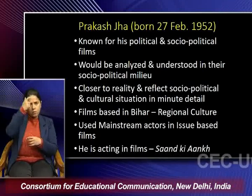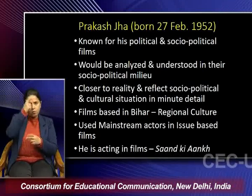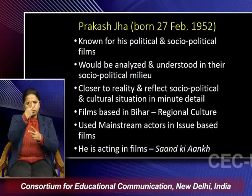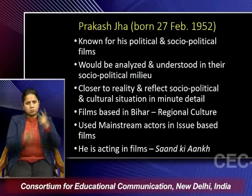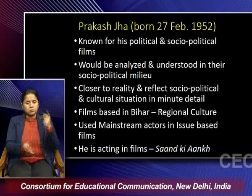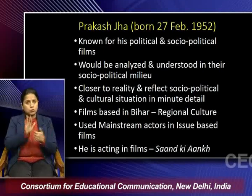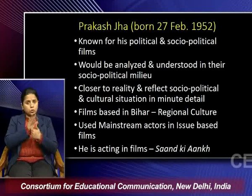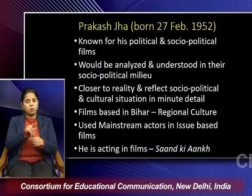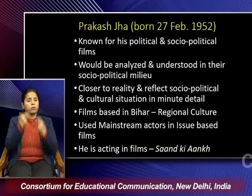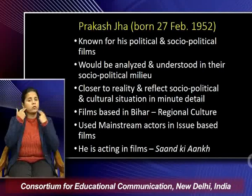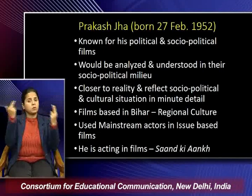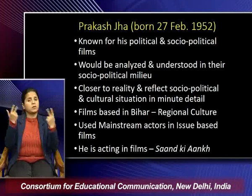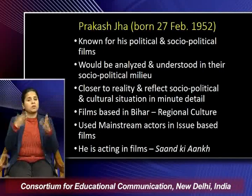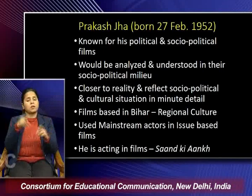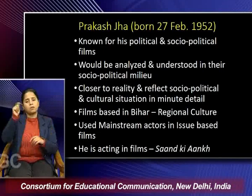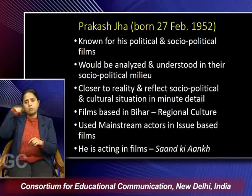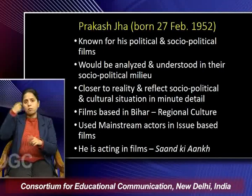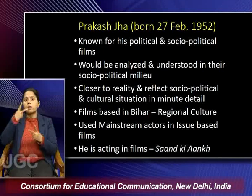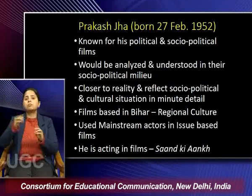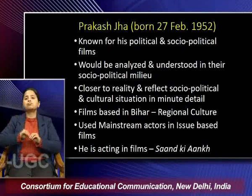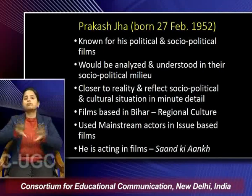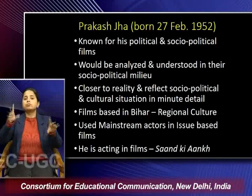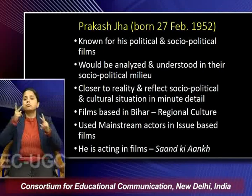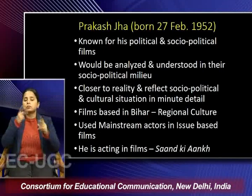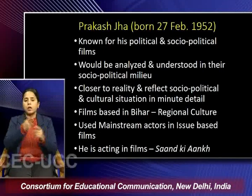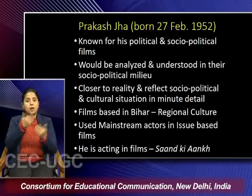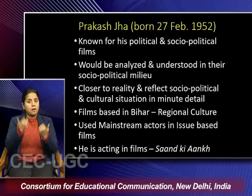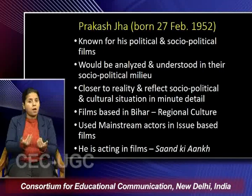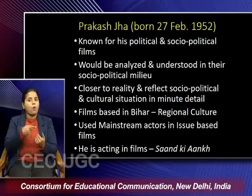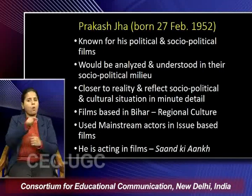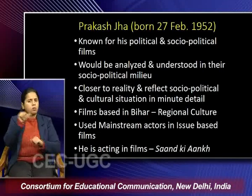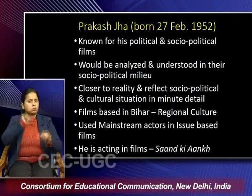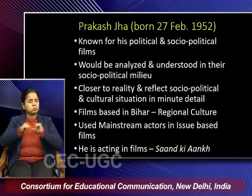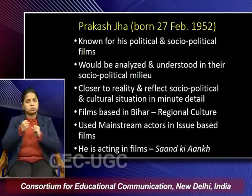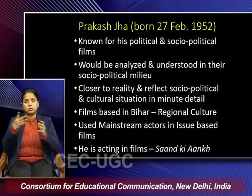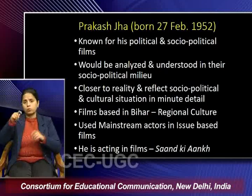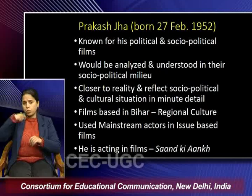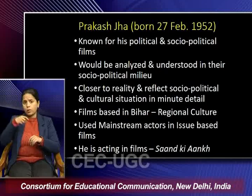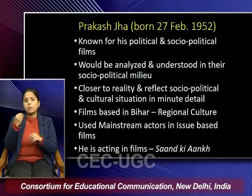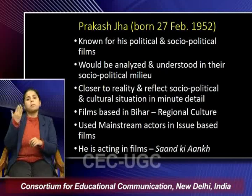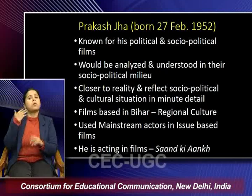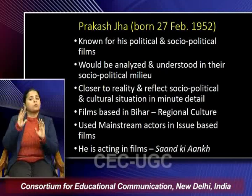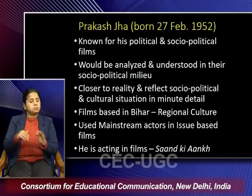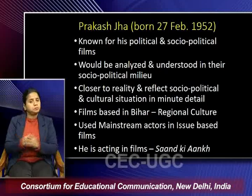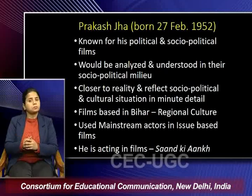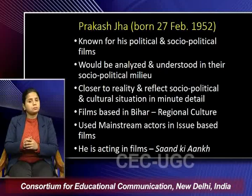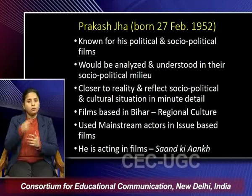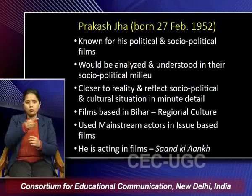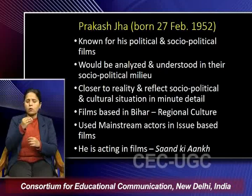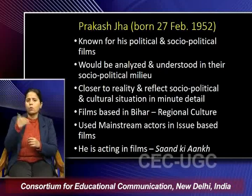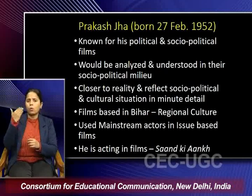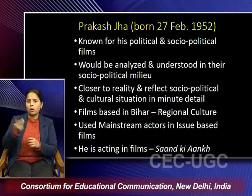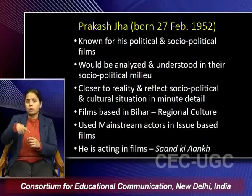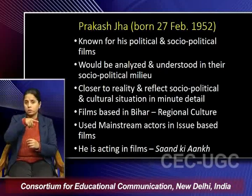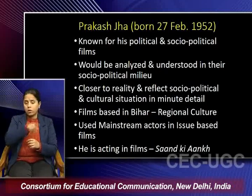also popularized the kind of cinema, and he has now been also acting in many of the films recently, and thereafter he has